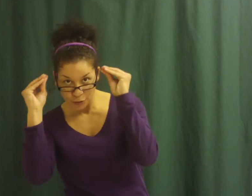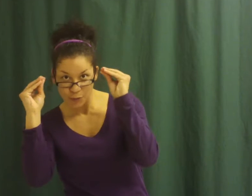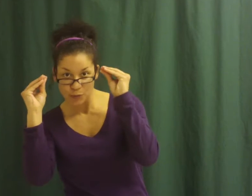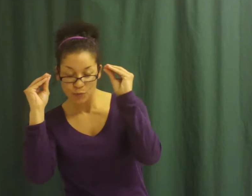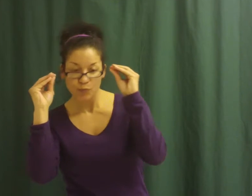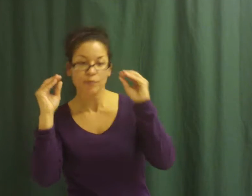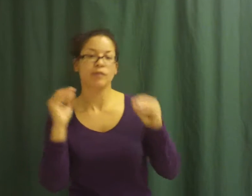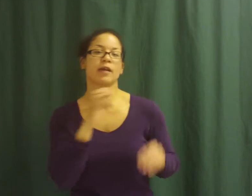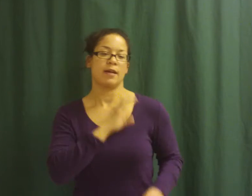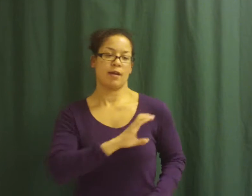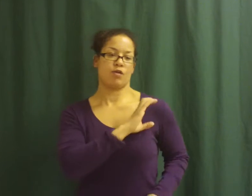Interestingly enough,